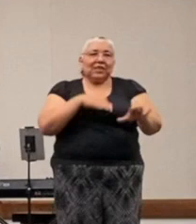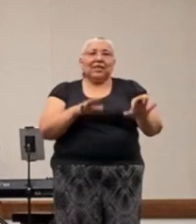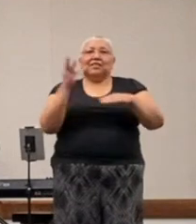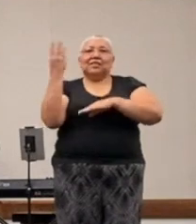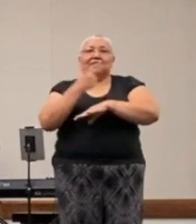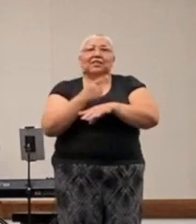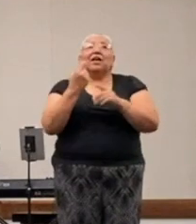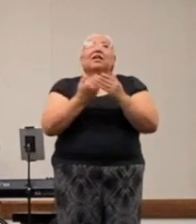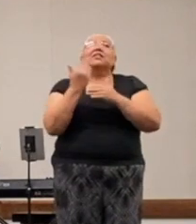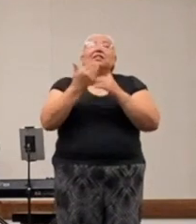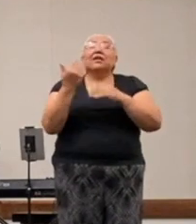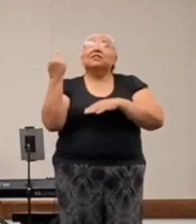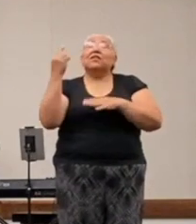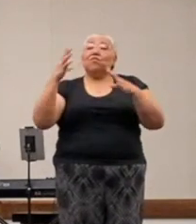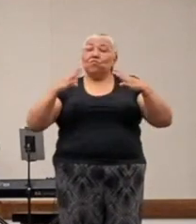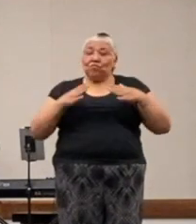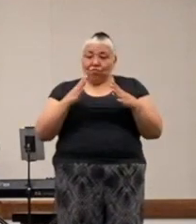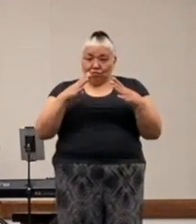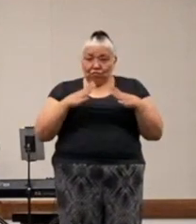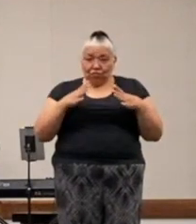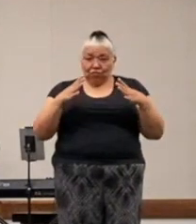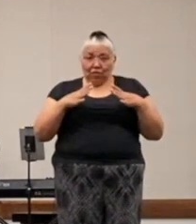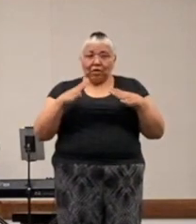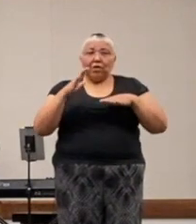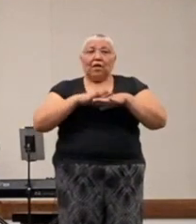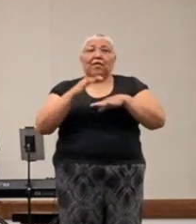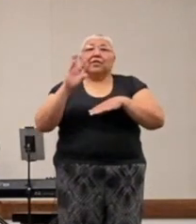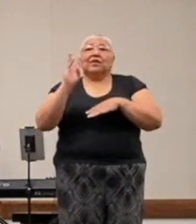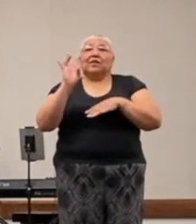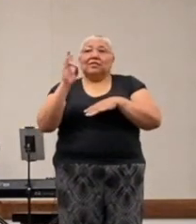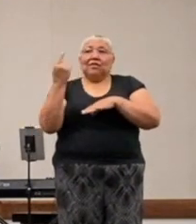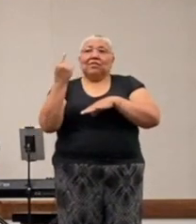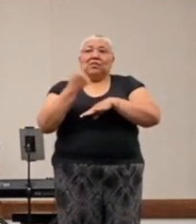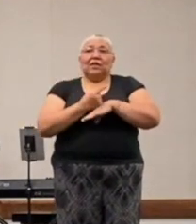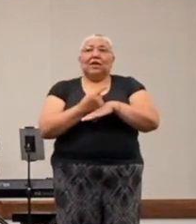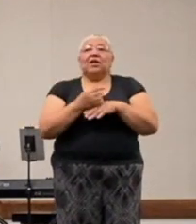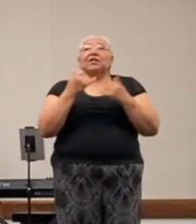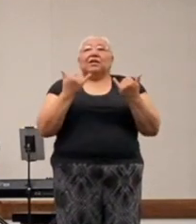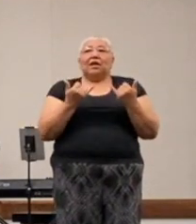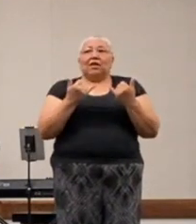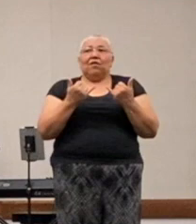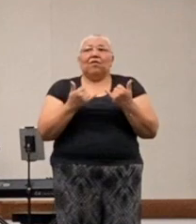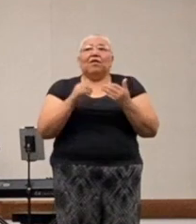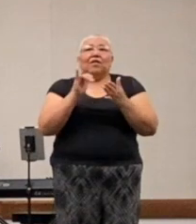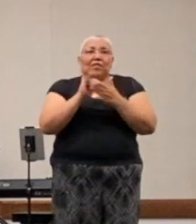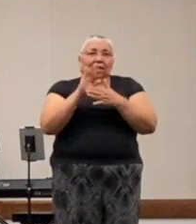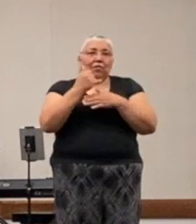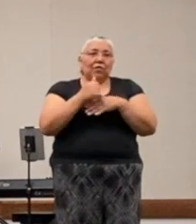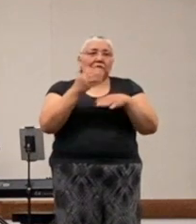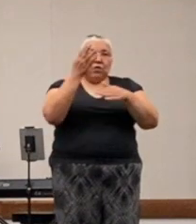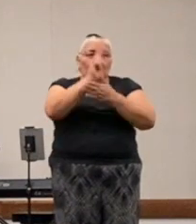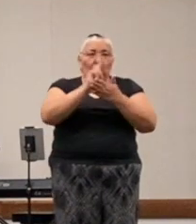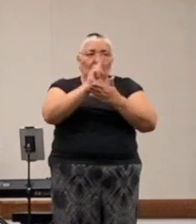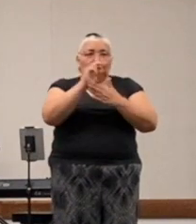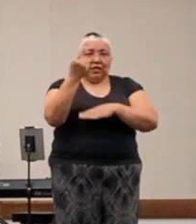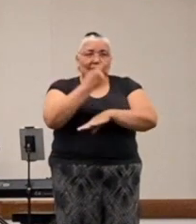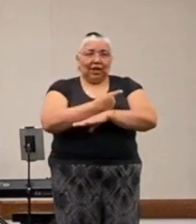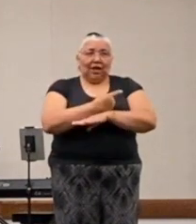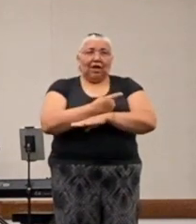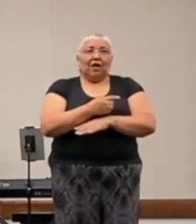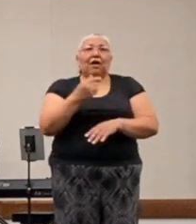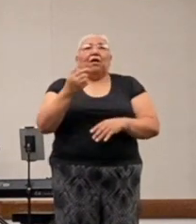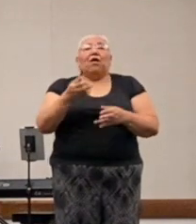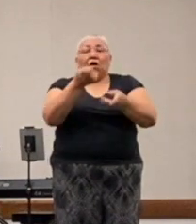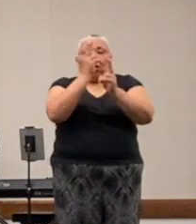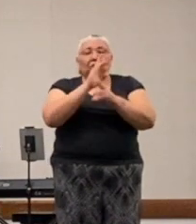he rested on the seventh day. Therefore the Lord blessed the Sabbath day and declared it holy. Honor your father and your